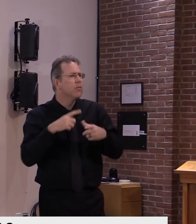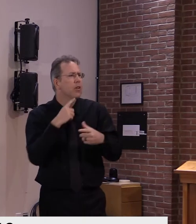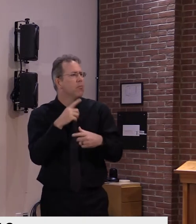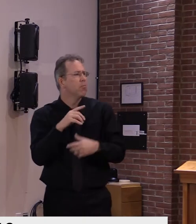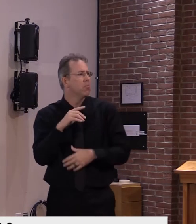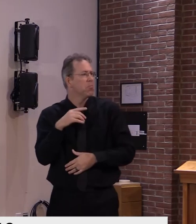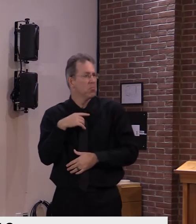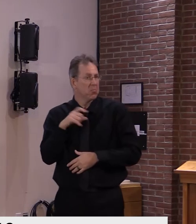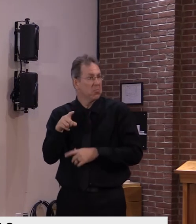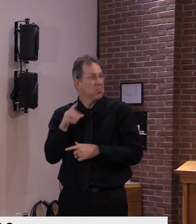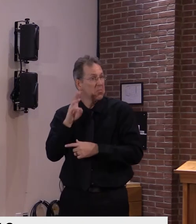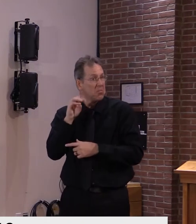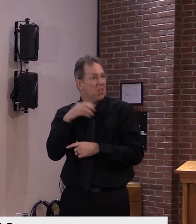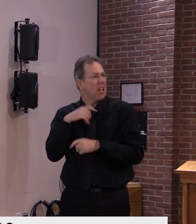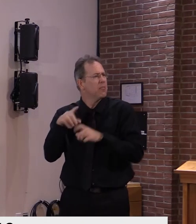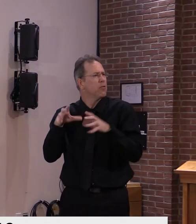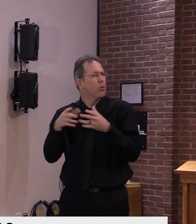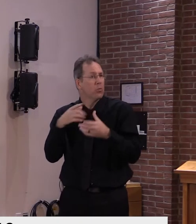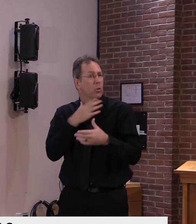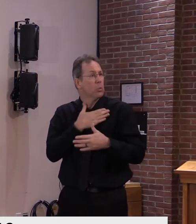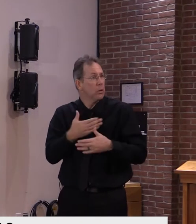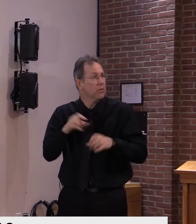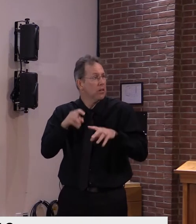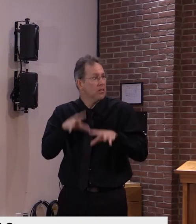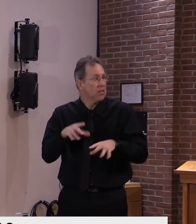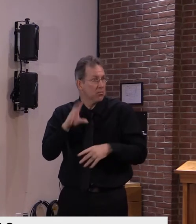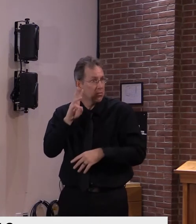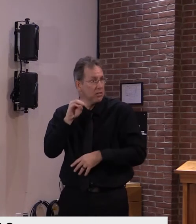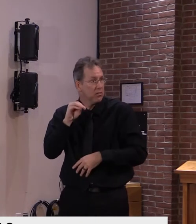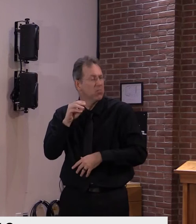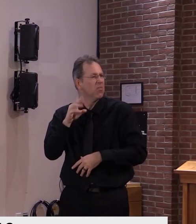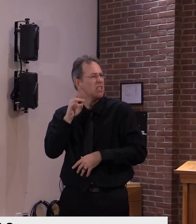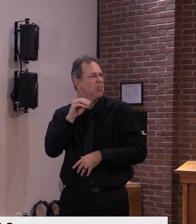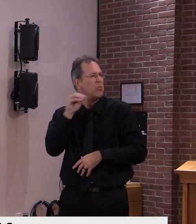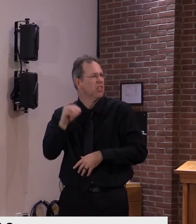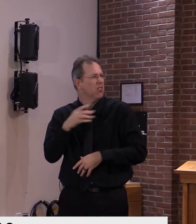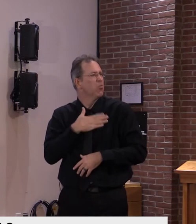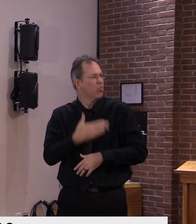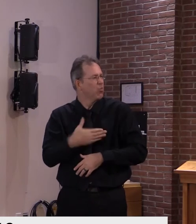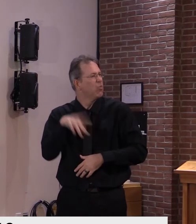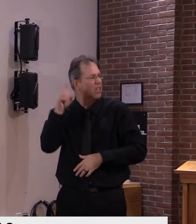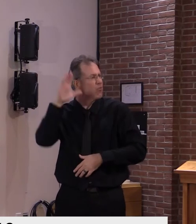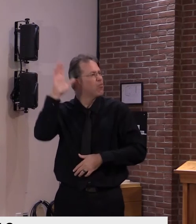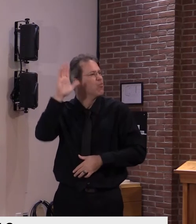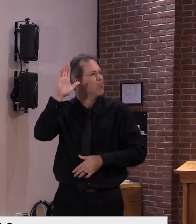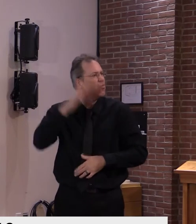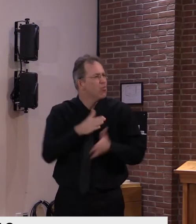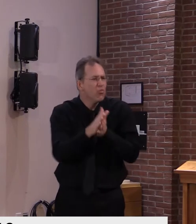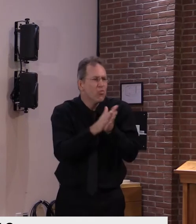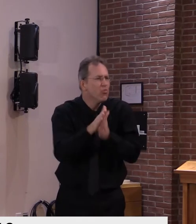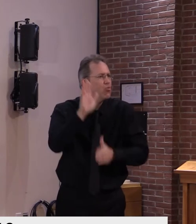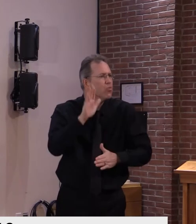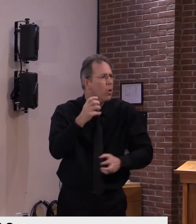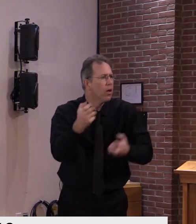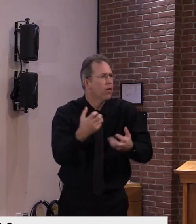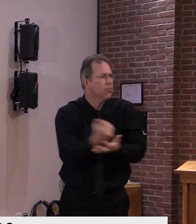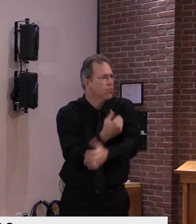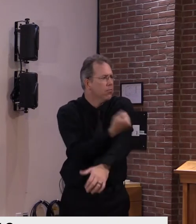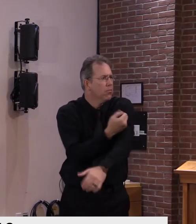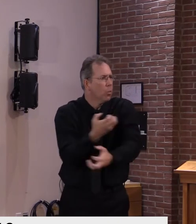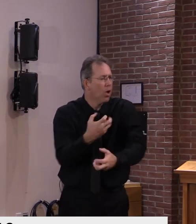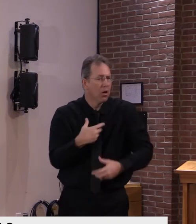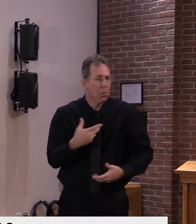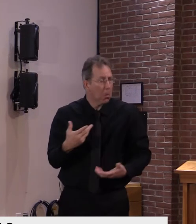line up first for the vaccine. Now, some may say, well, that's not very much. I'm a glass half full person. I would say that's